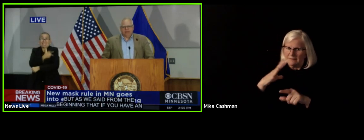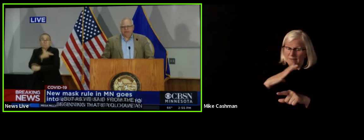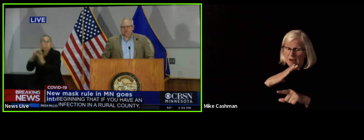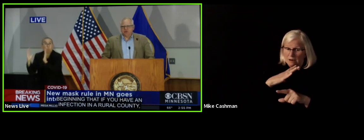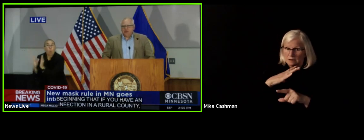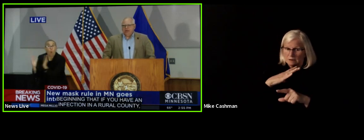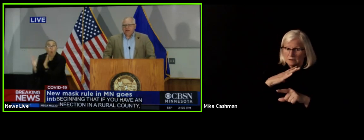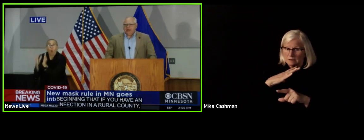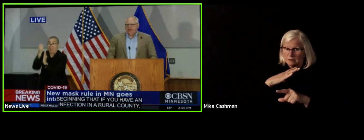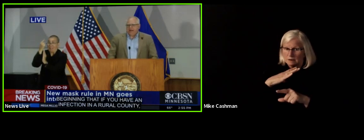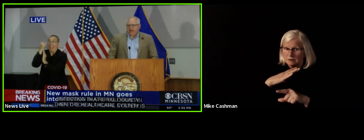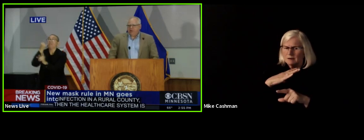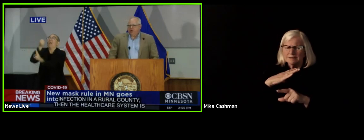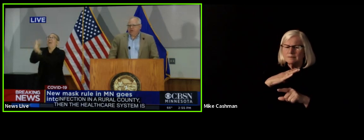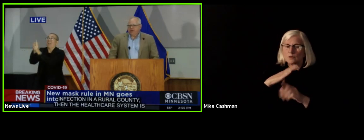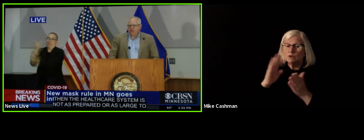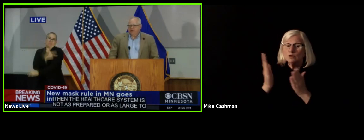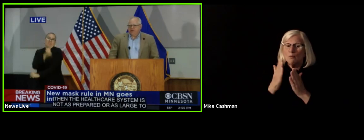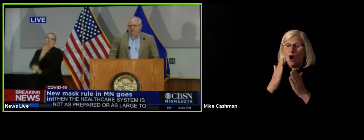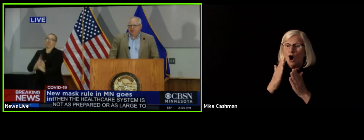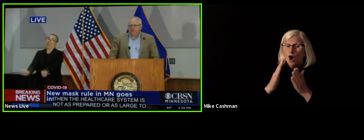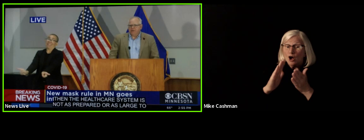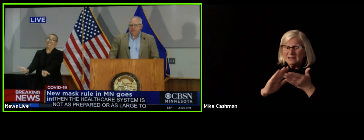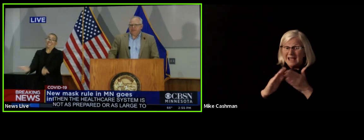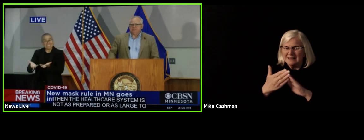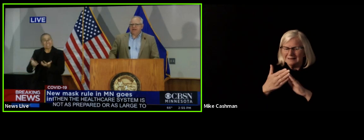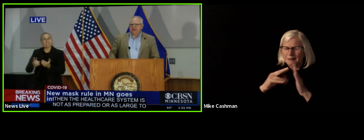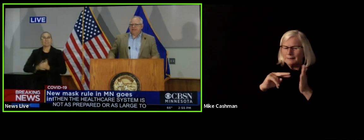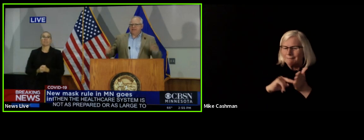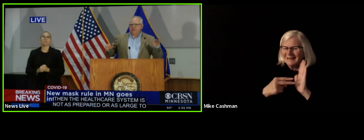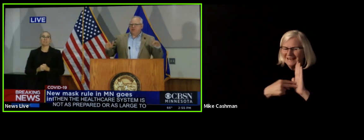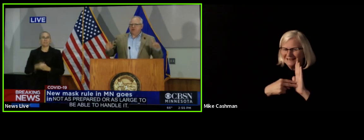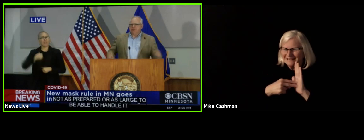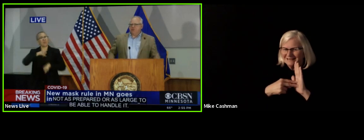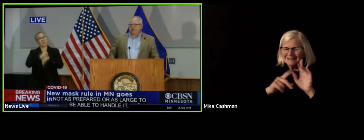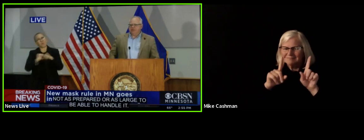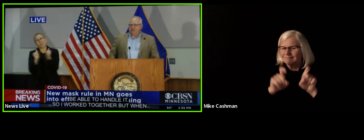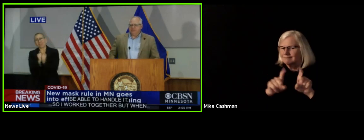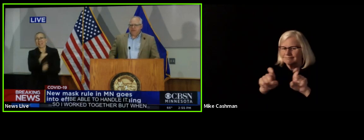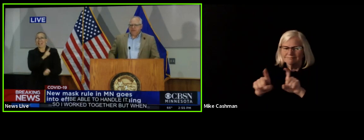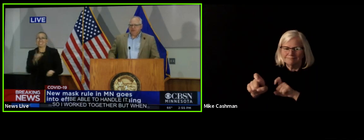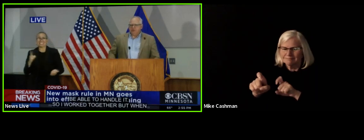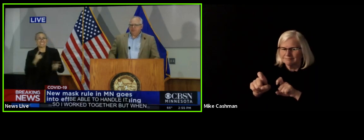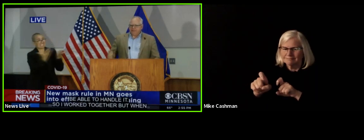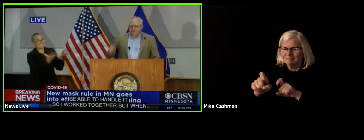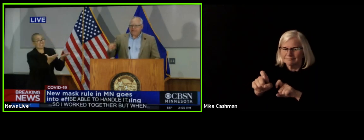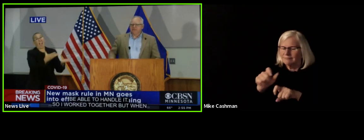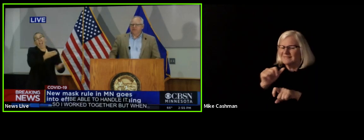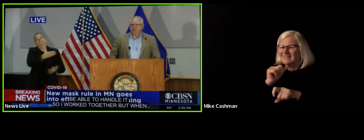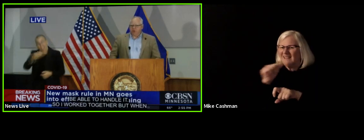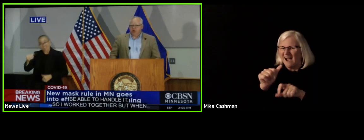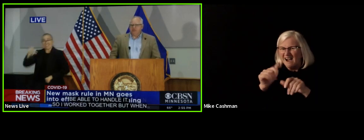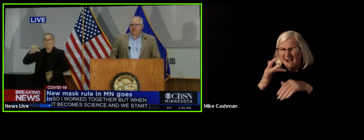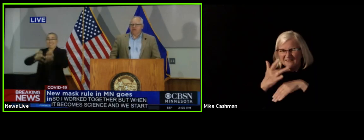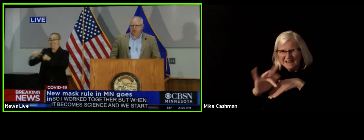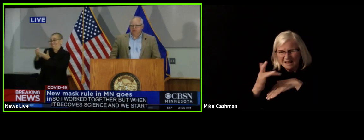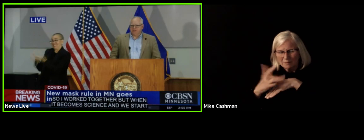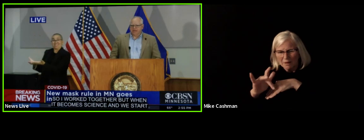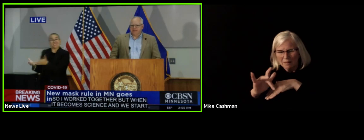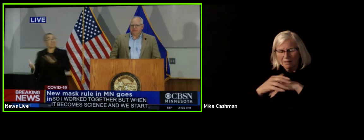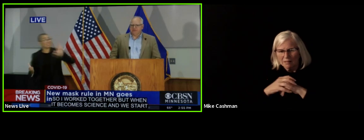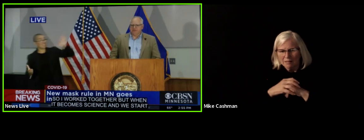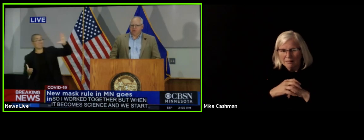handle it. So I work together with things, but when it becomes science and we start to do opinions, there's no opinion. He is simply wrong. He is wrong